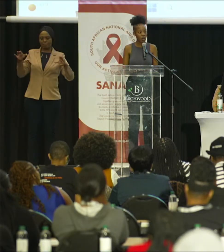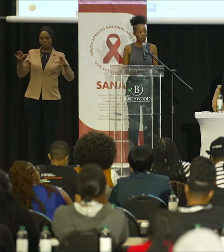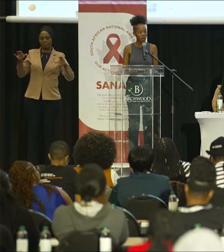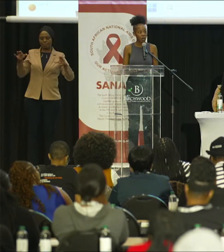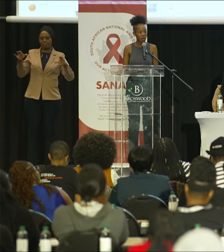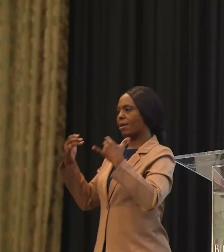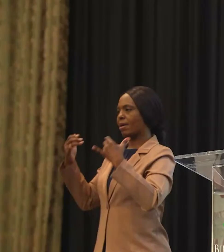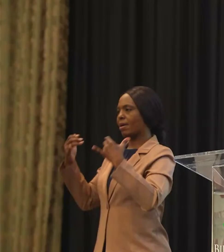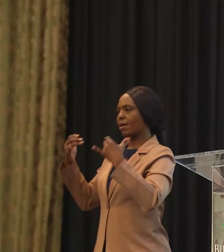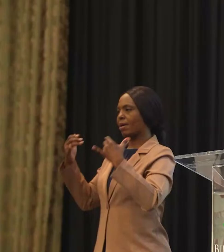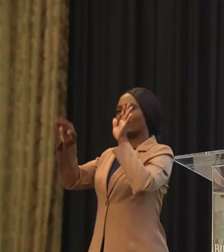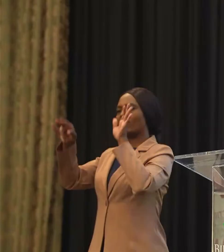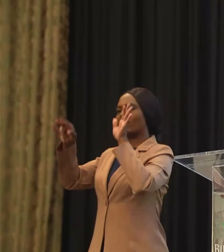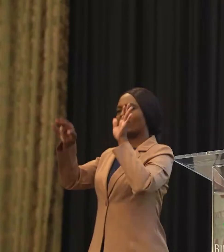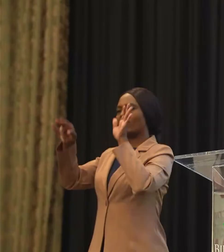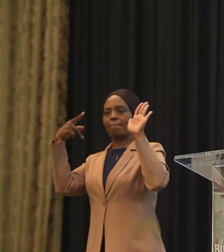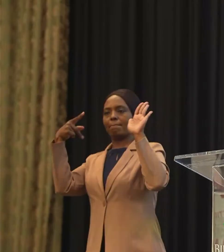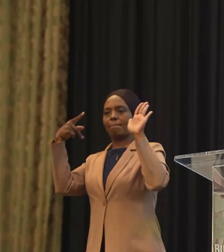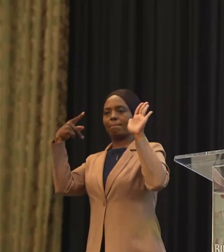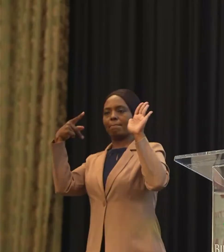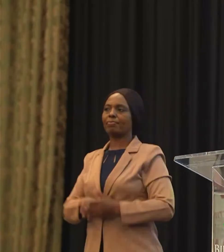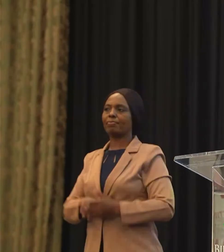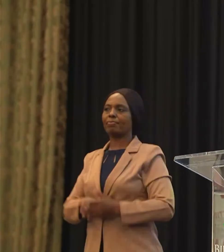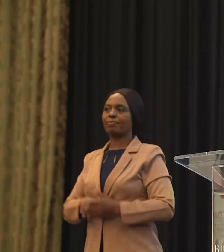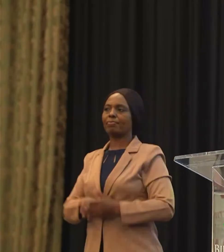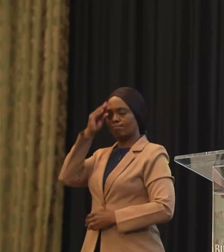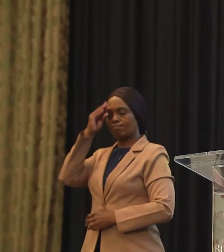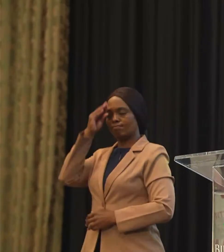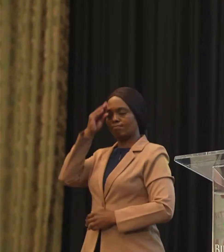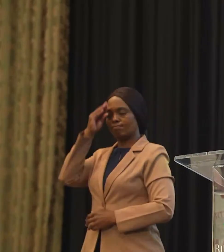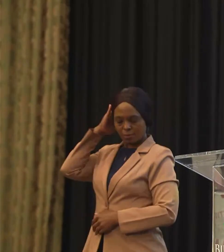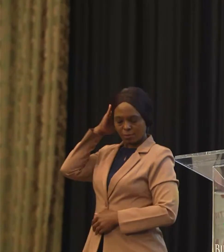of stigma. Our key takeaways is